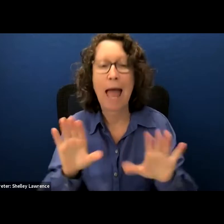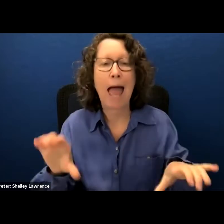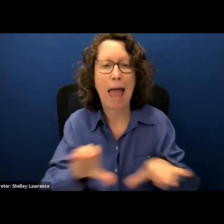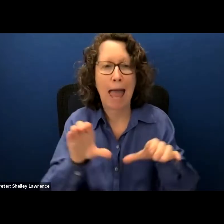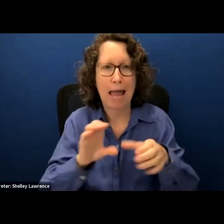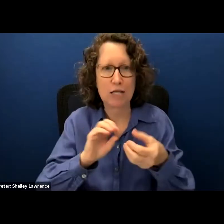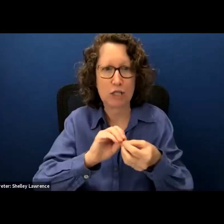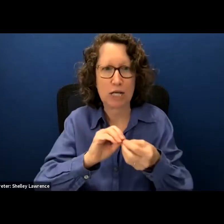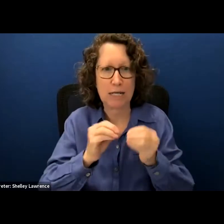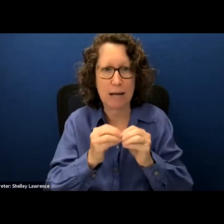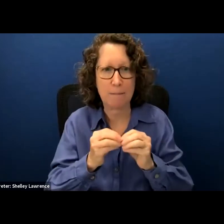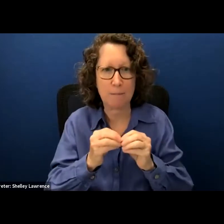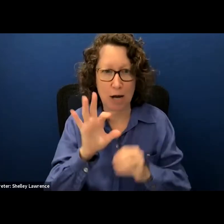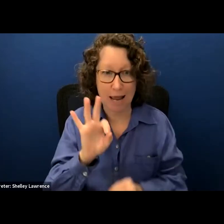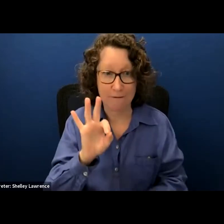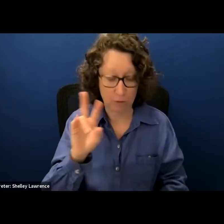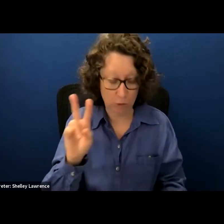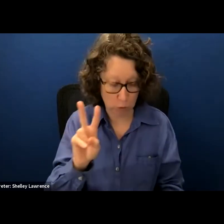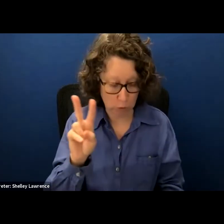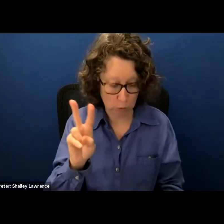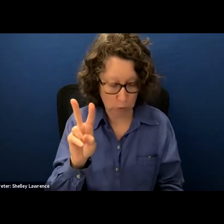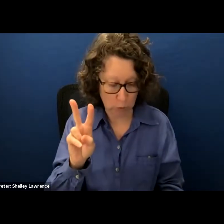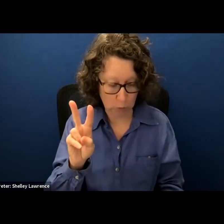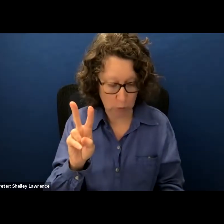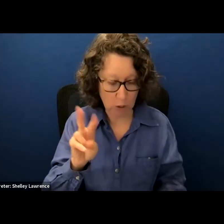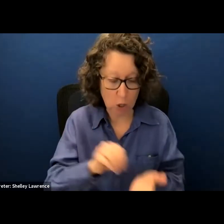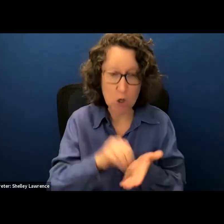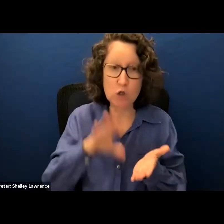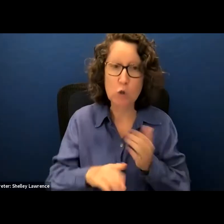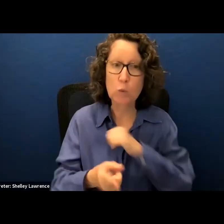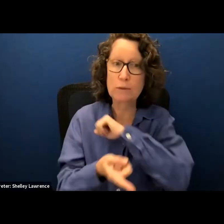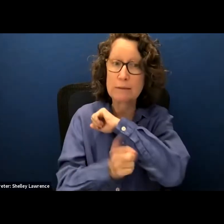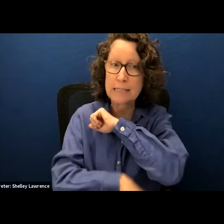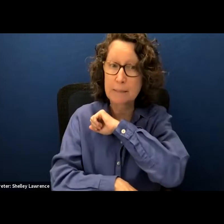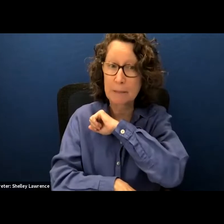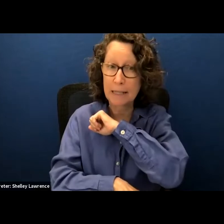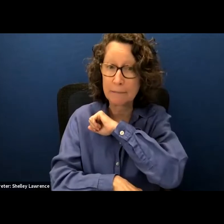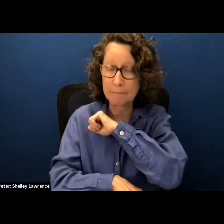action item F2 on student discipline.